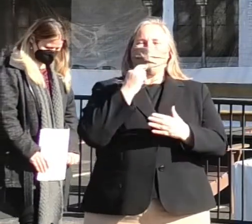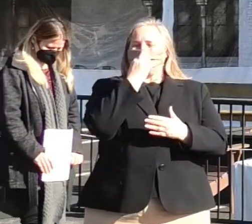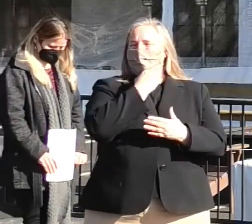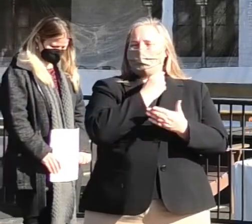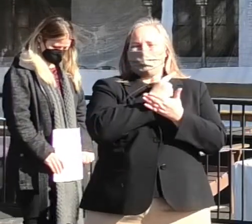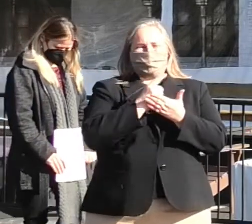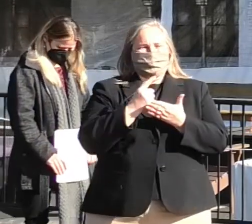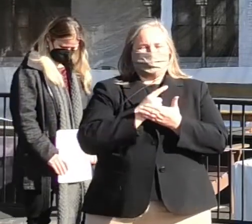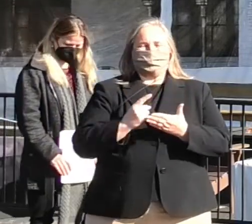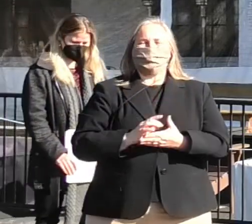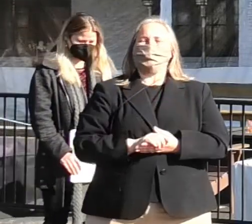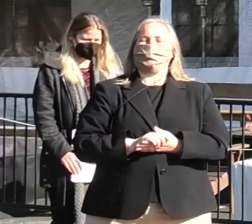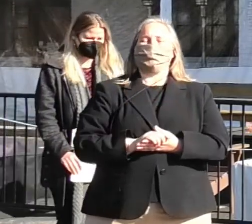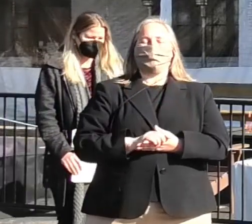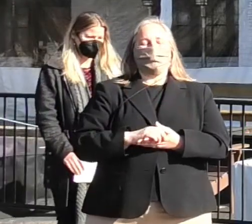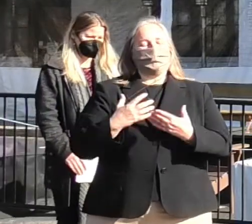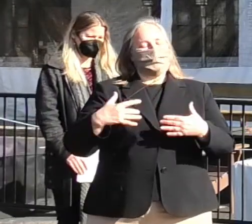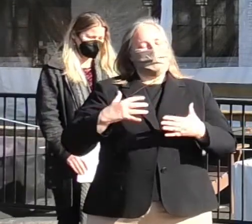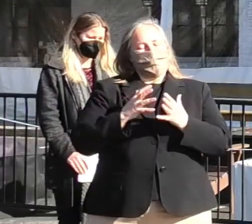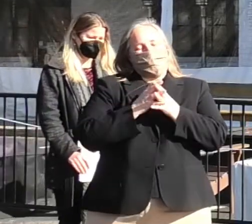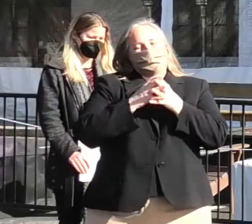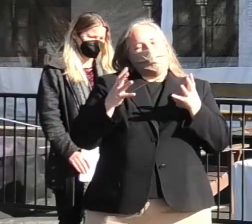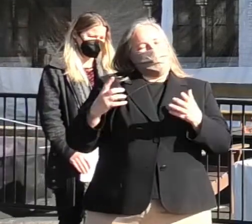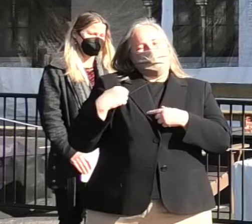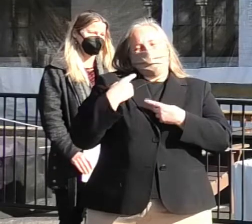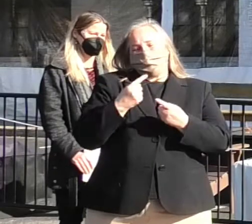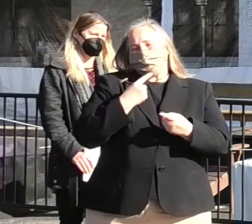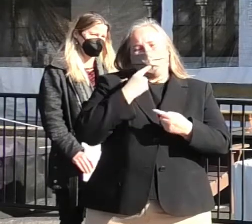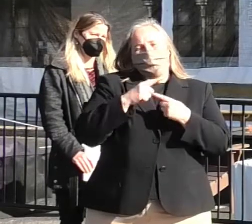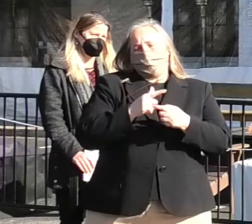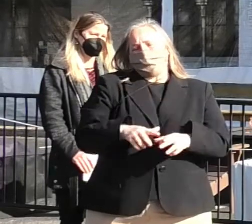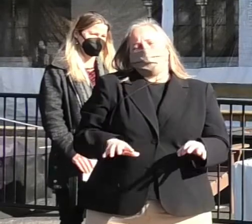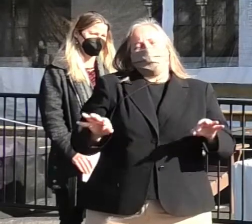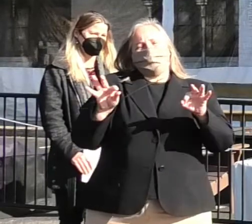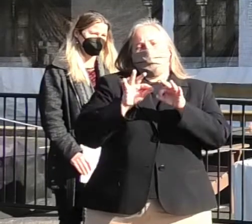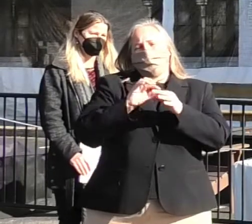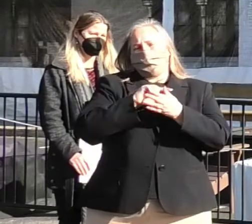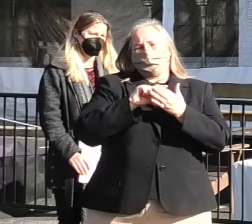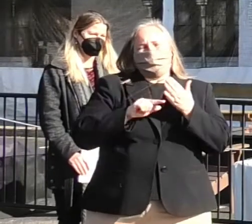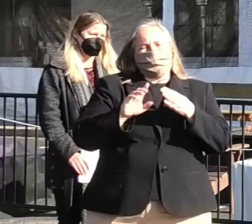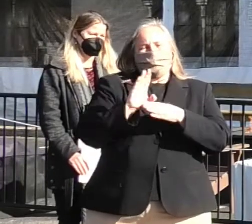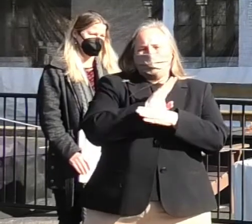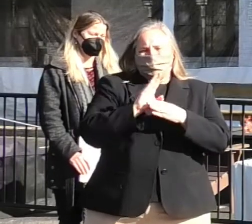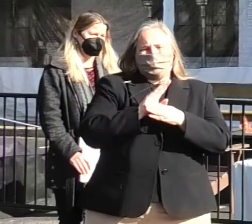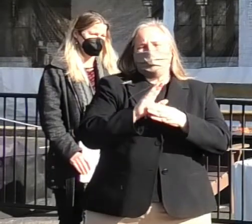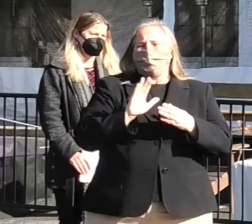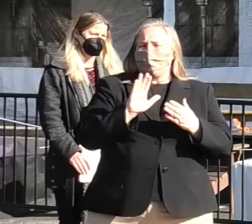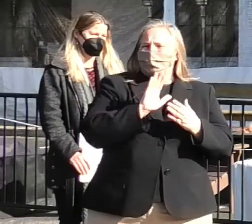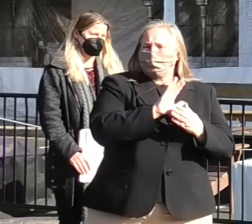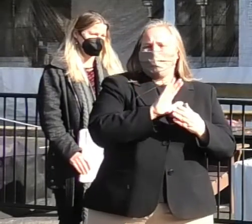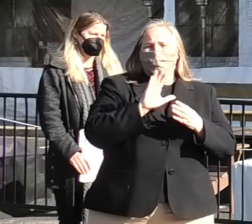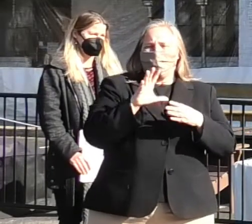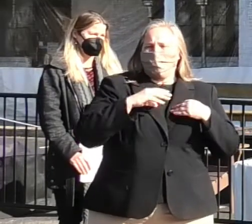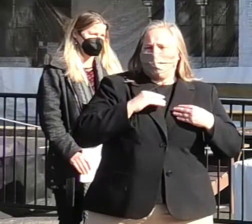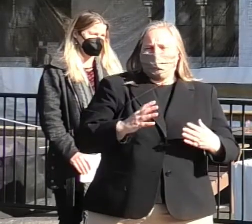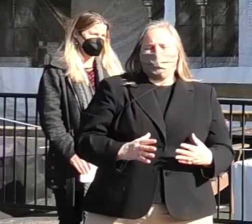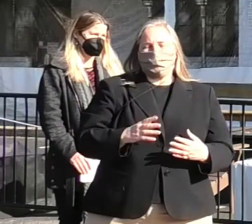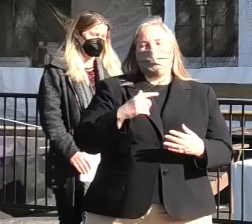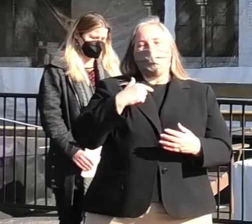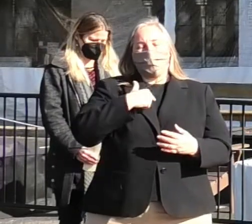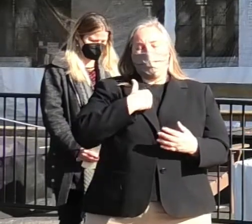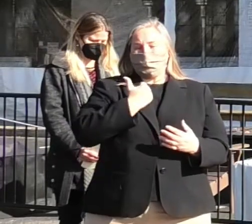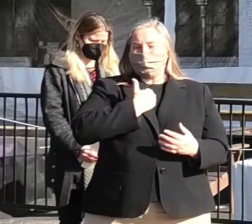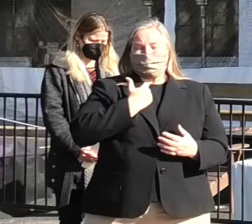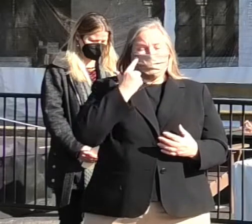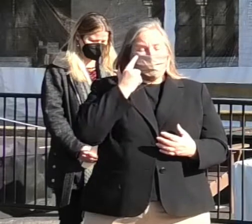A lot's been said about the importance of these businesses and their owners. I have